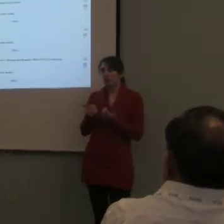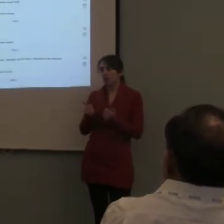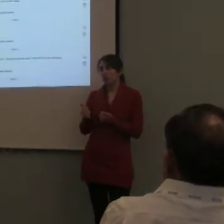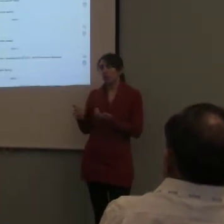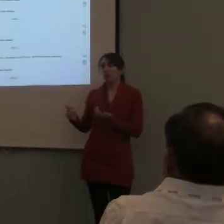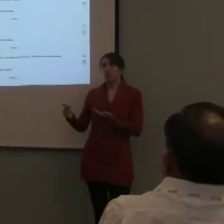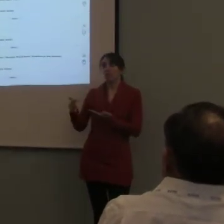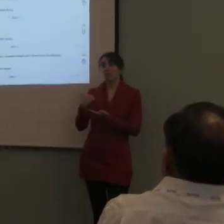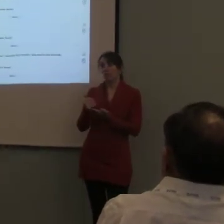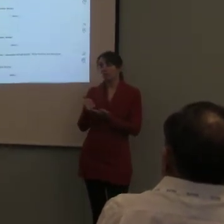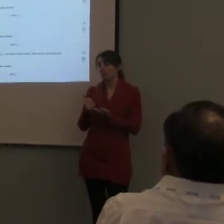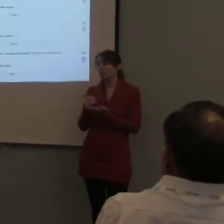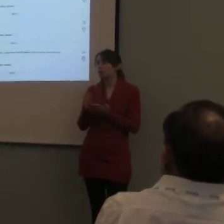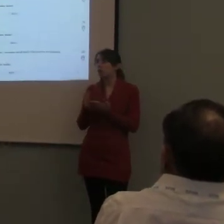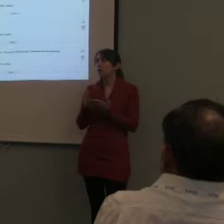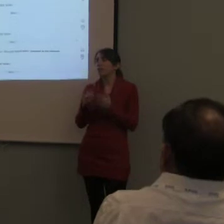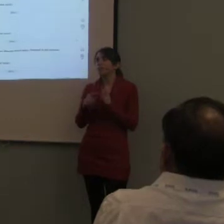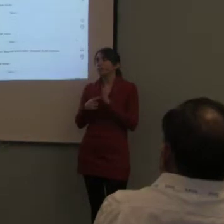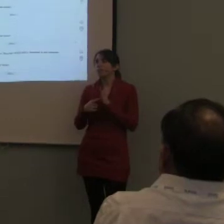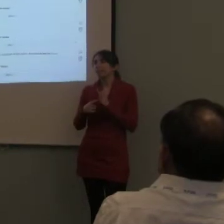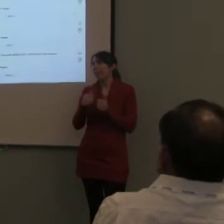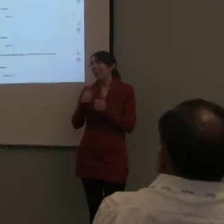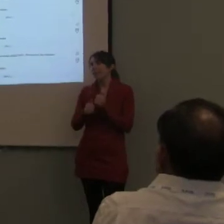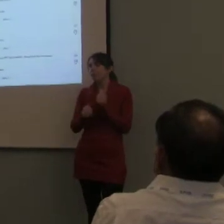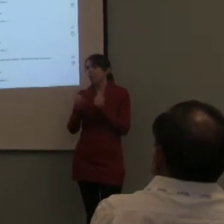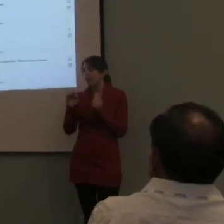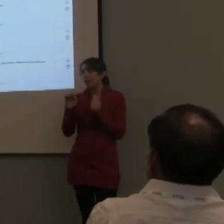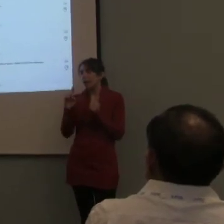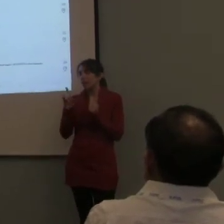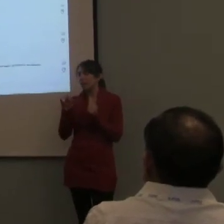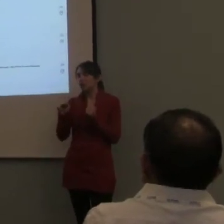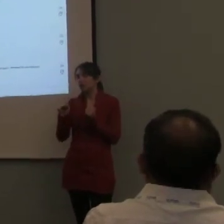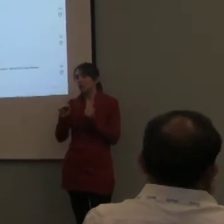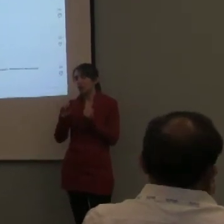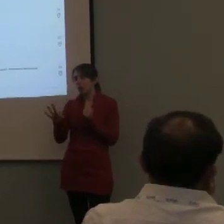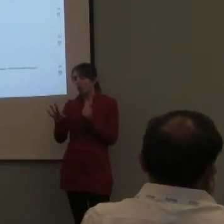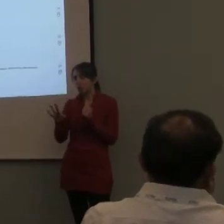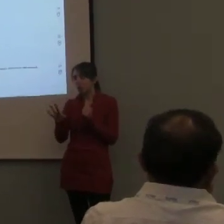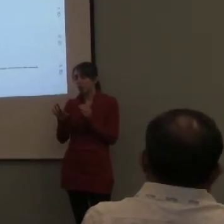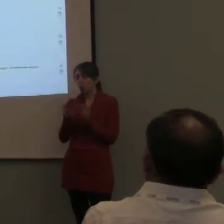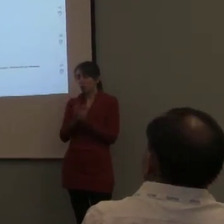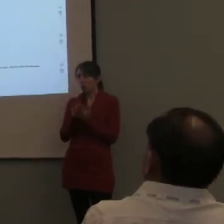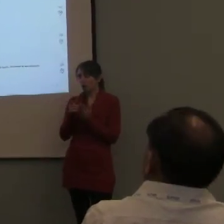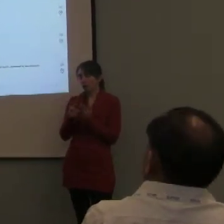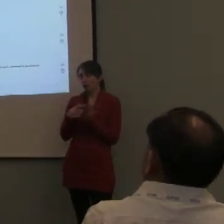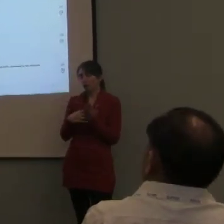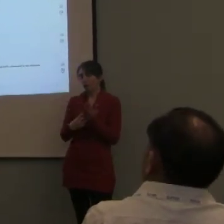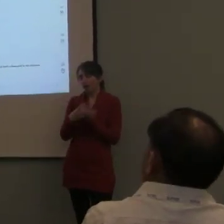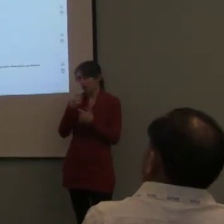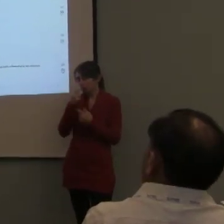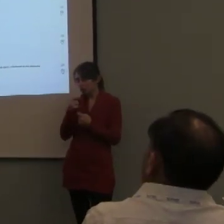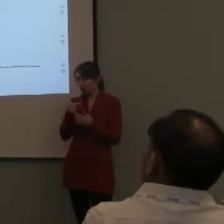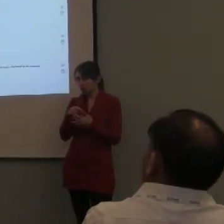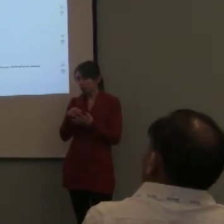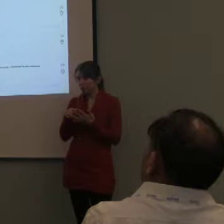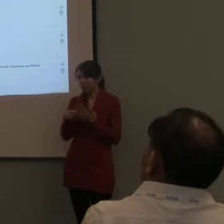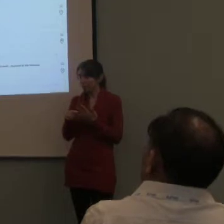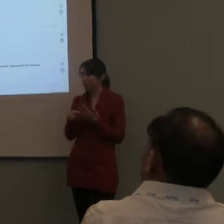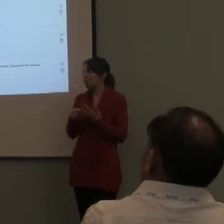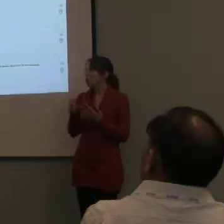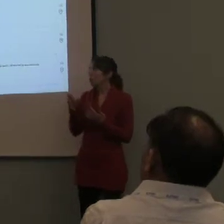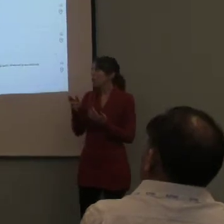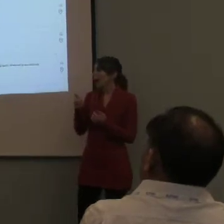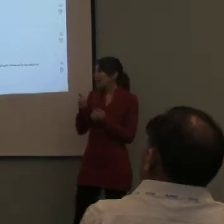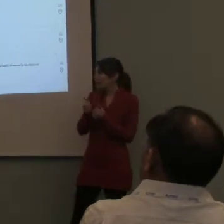acquire, for example, every single edition of the book they're interested in, or